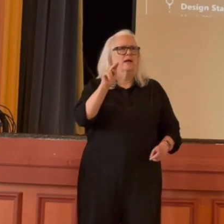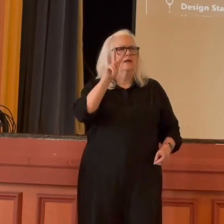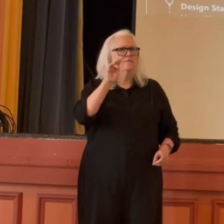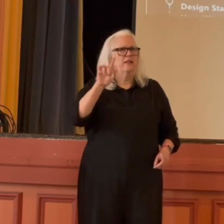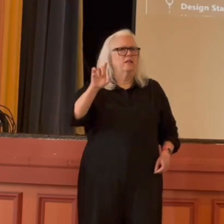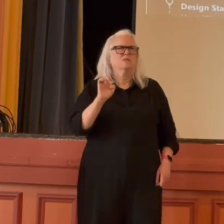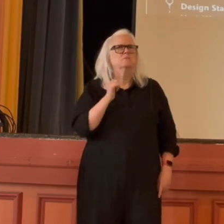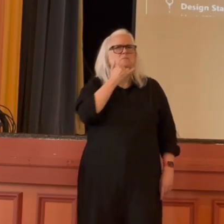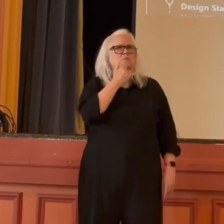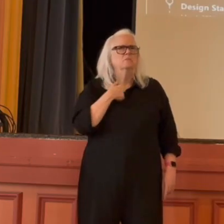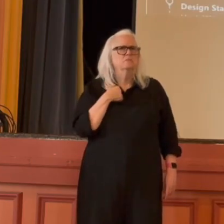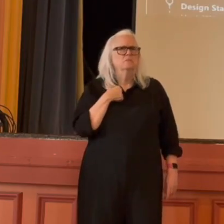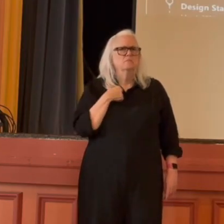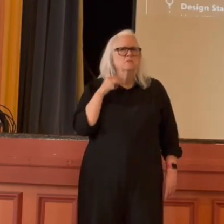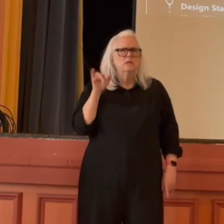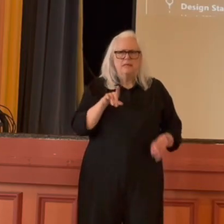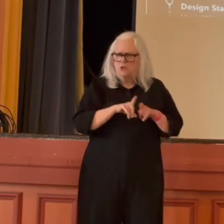Roseville. This is off of